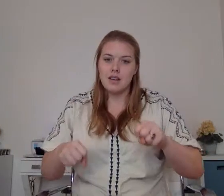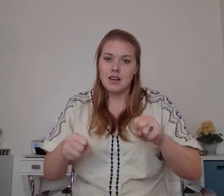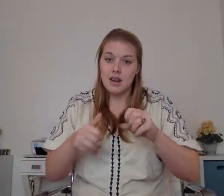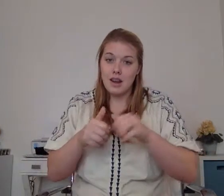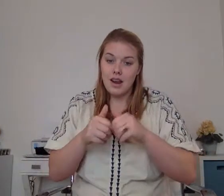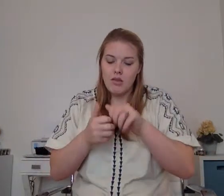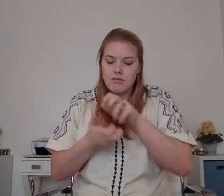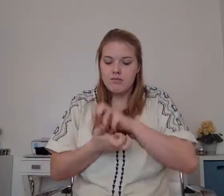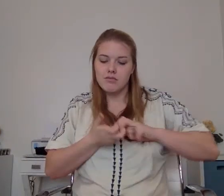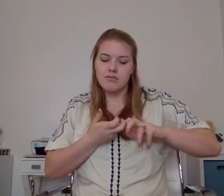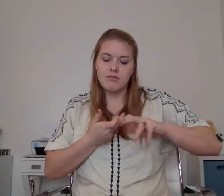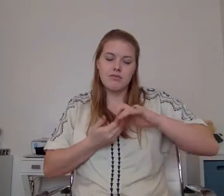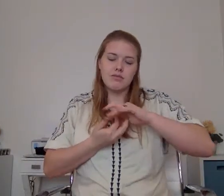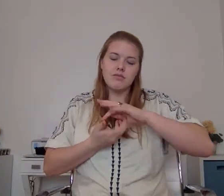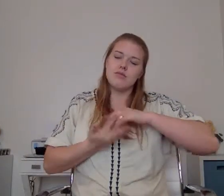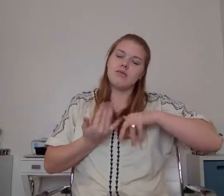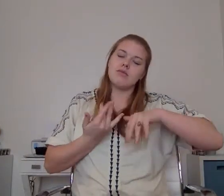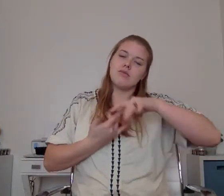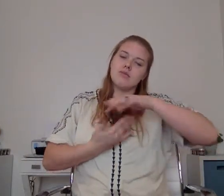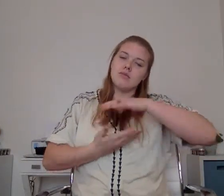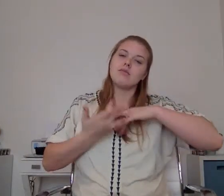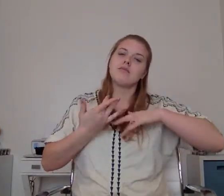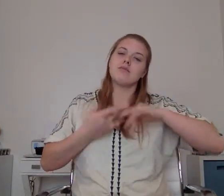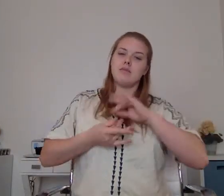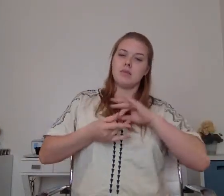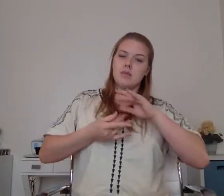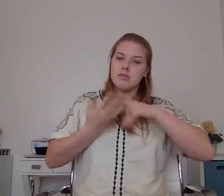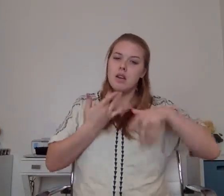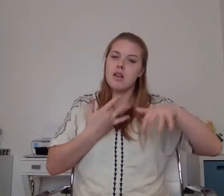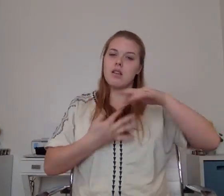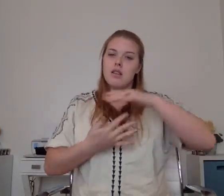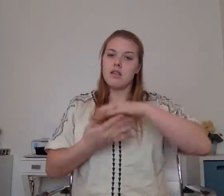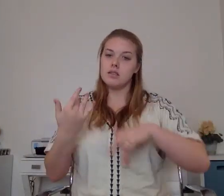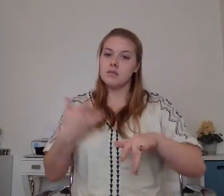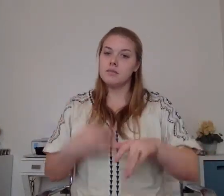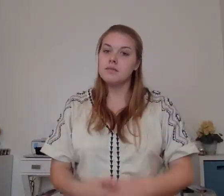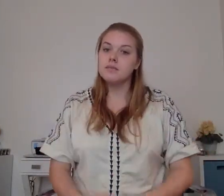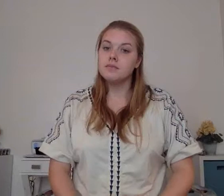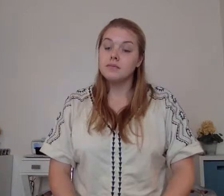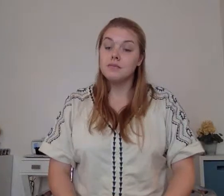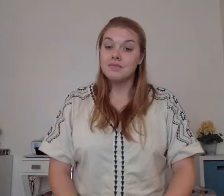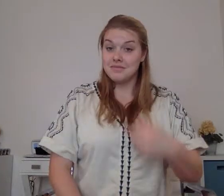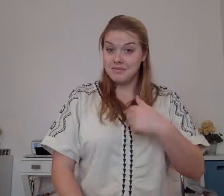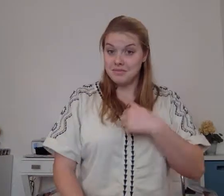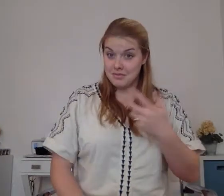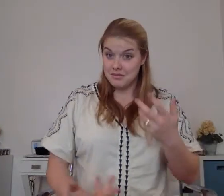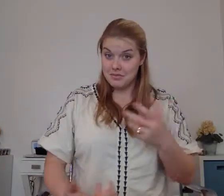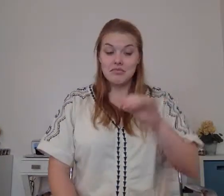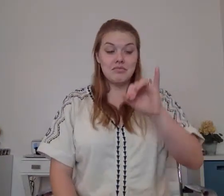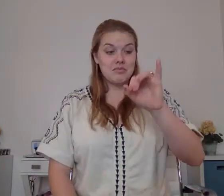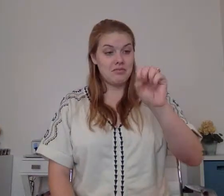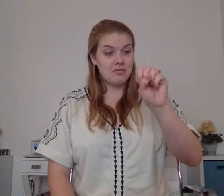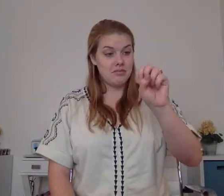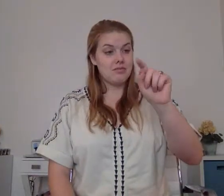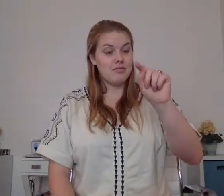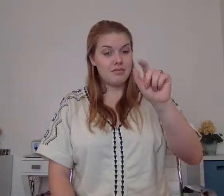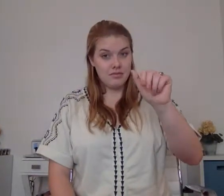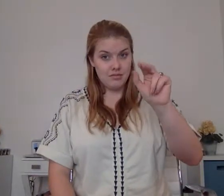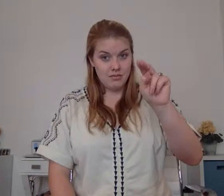ingredients. And I think mix we can. I am an Istanbulite, yeah, but I'm also attached to the